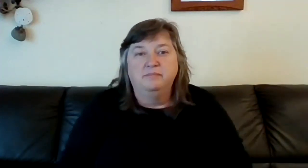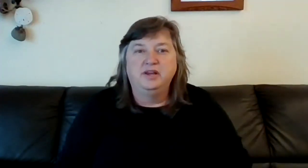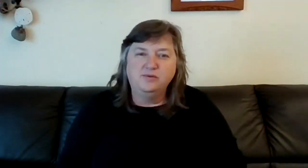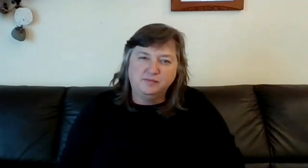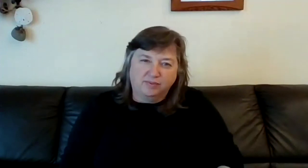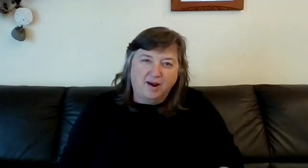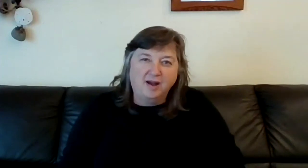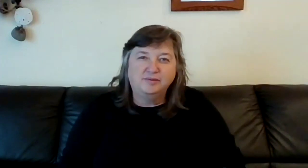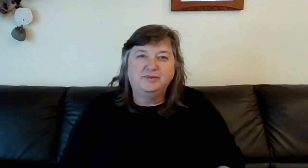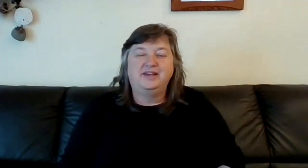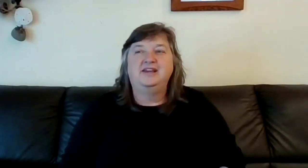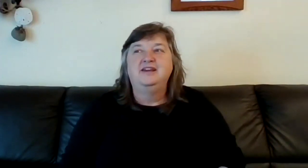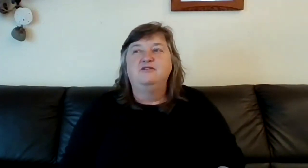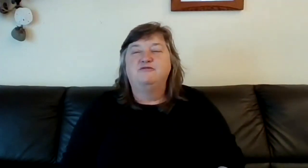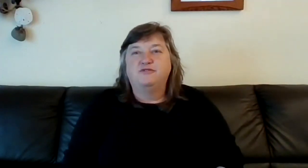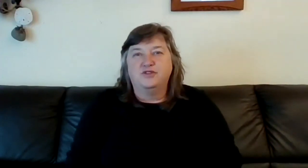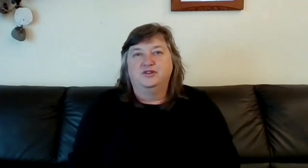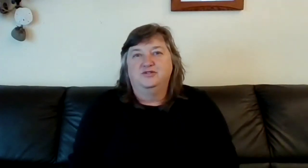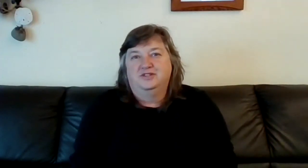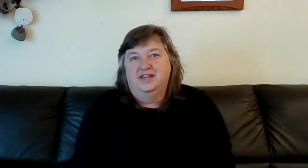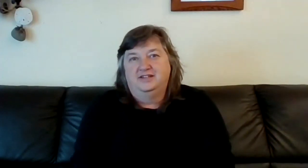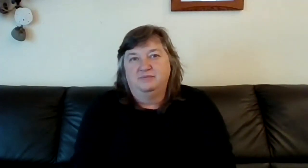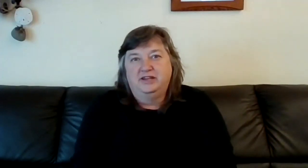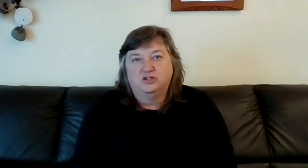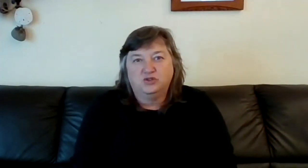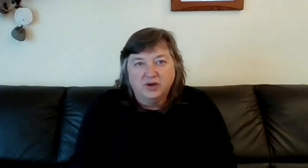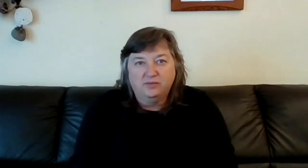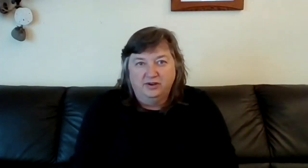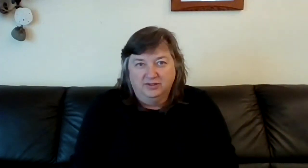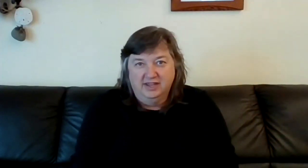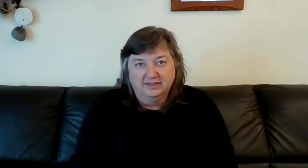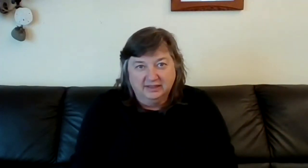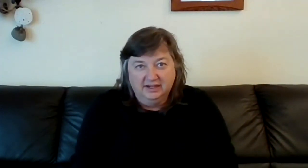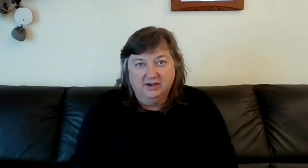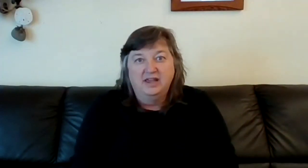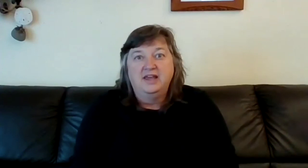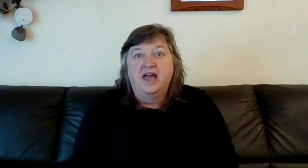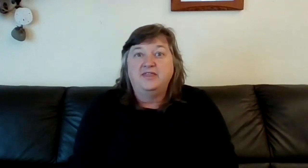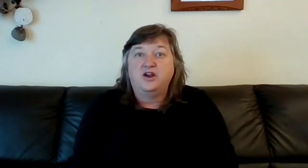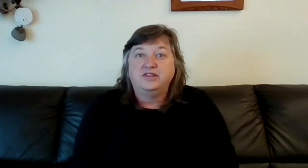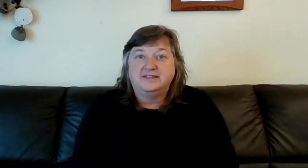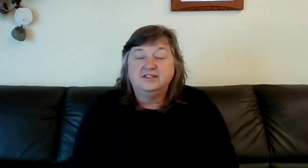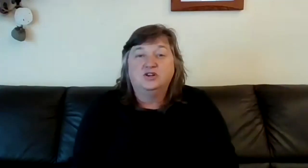But you would probably further elucidate to make sure that what you're saying is clear. And there are these things